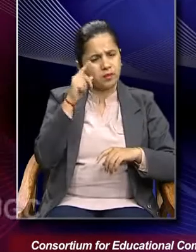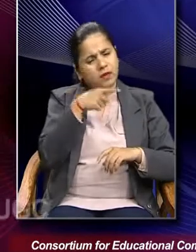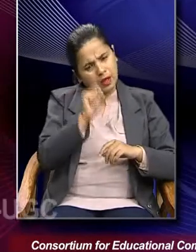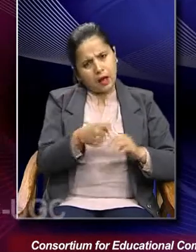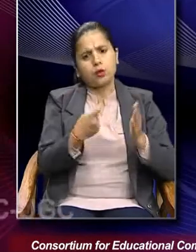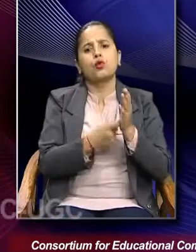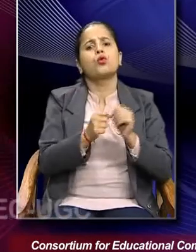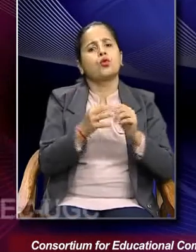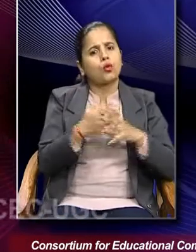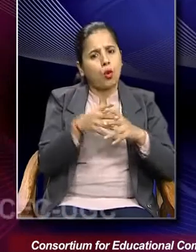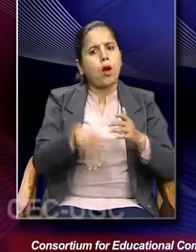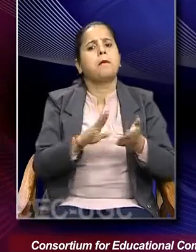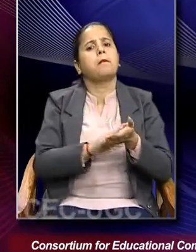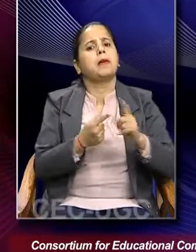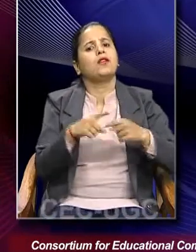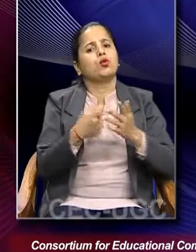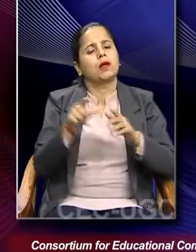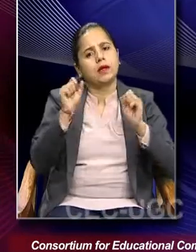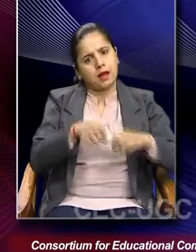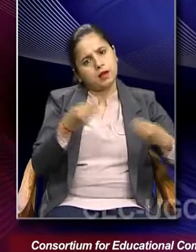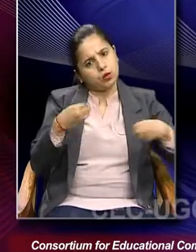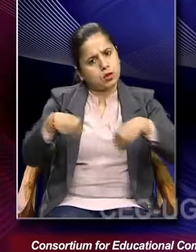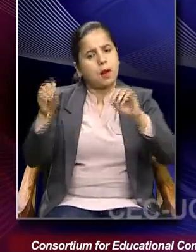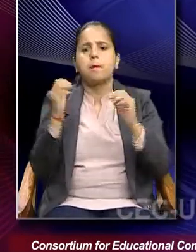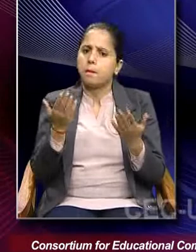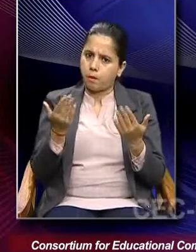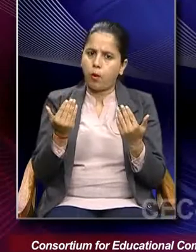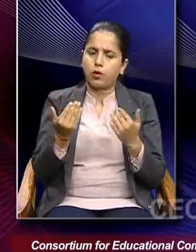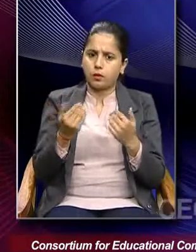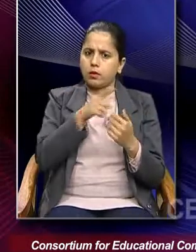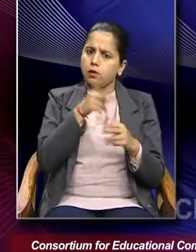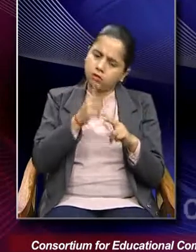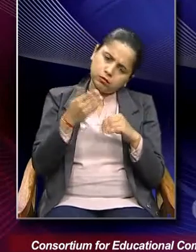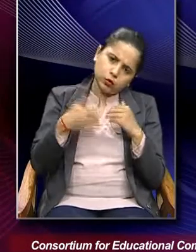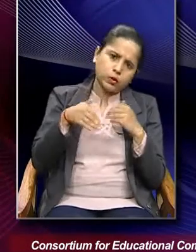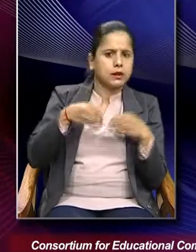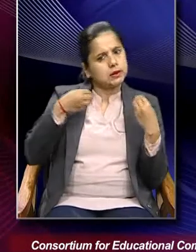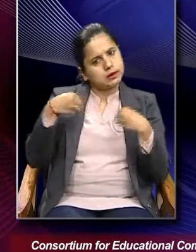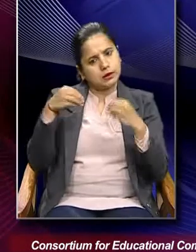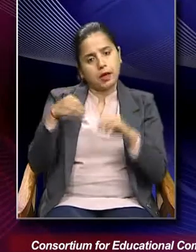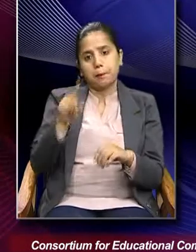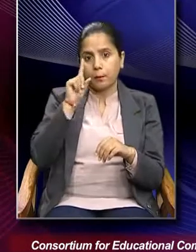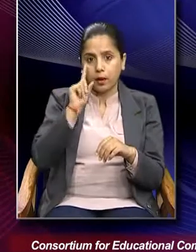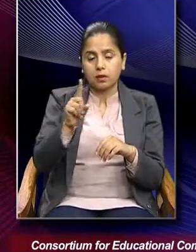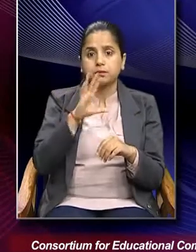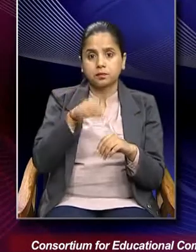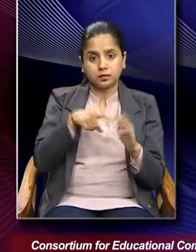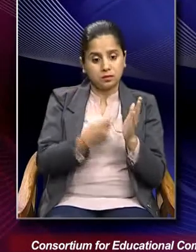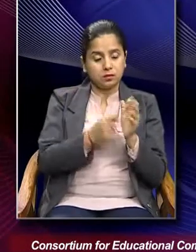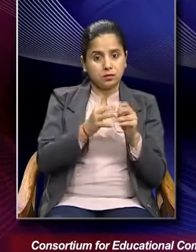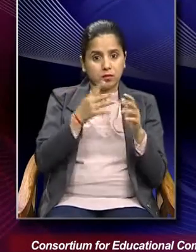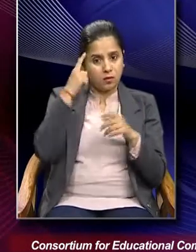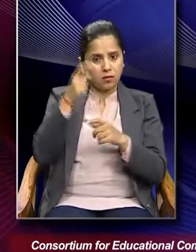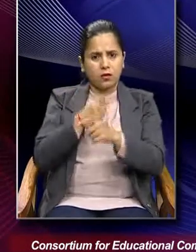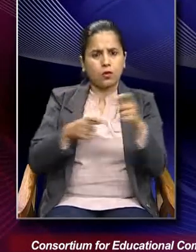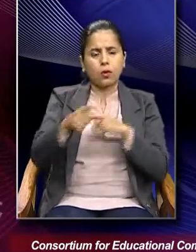materials, etc., to international market. They will sell, they will keep on selling, in fact. But through import substitution,